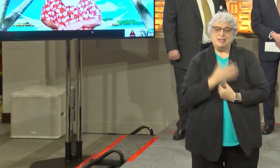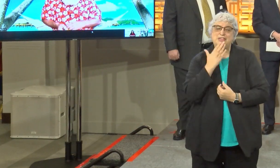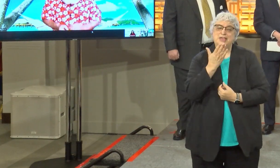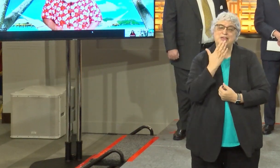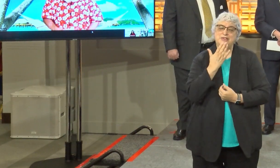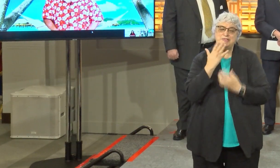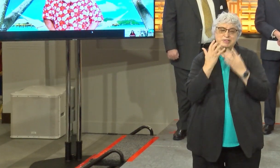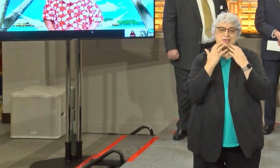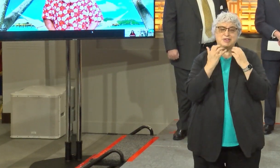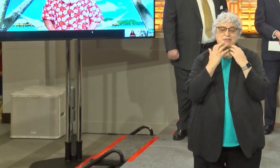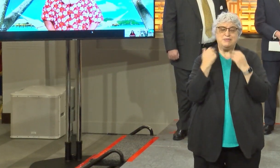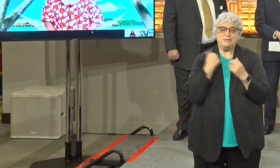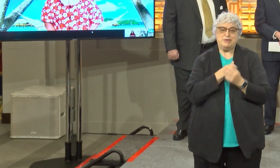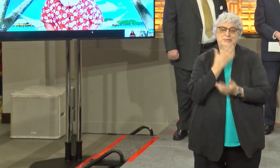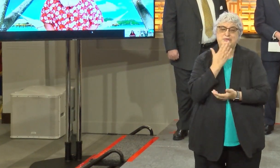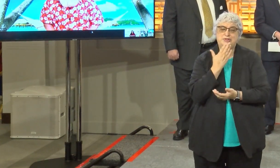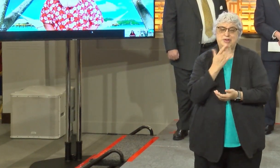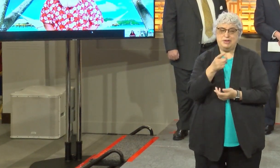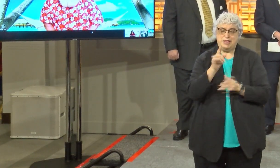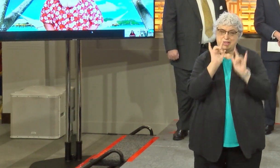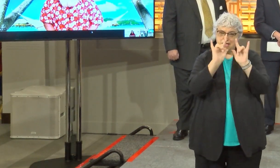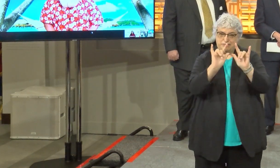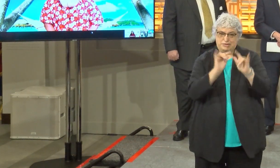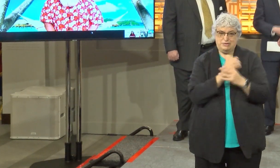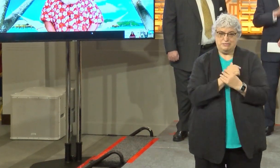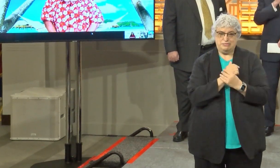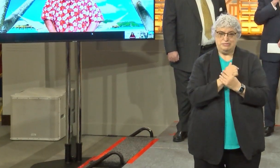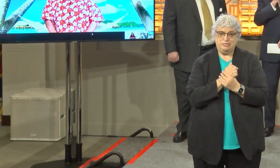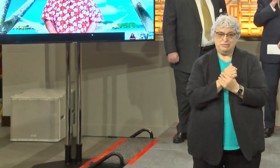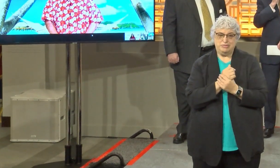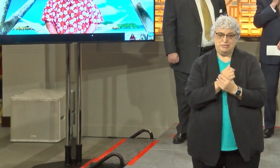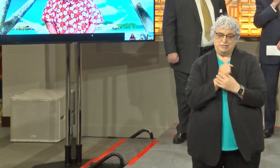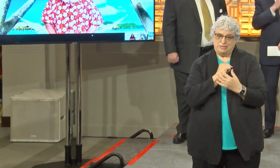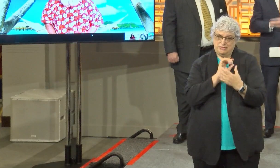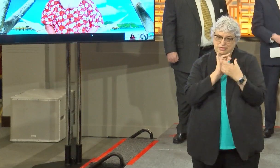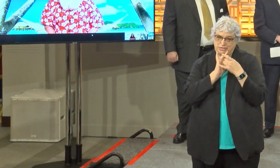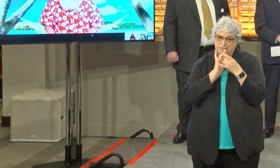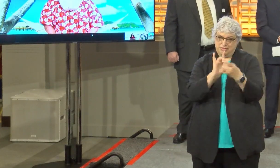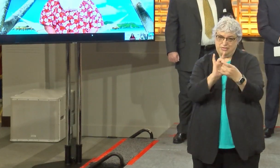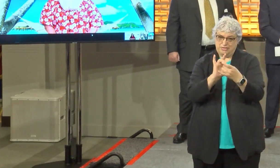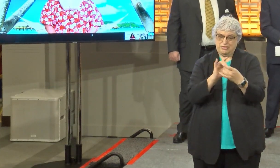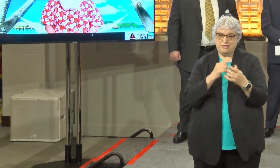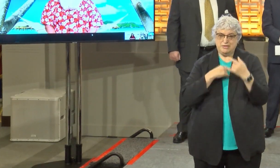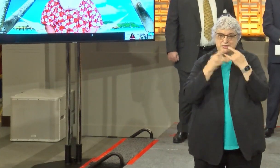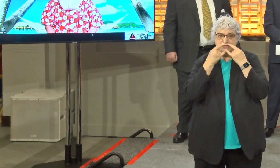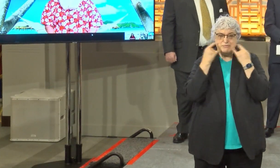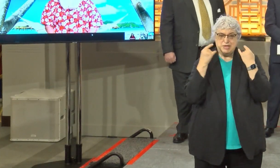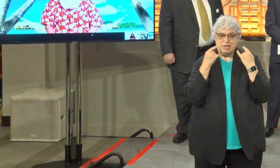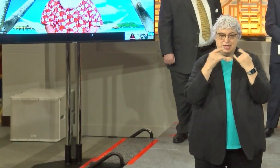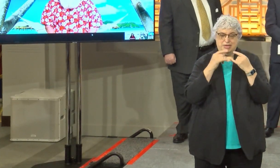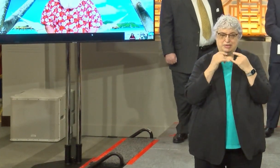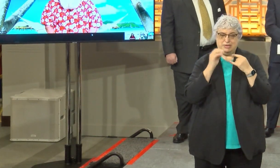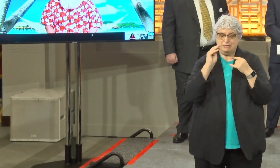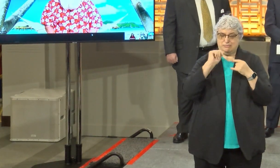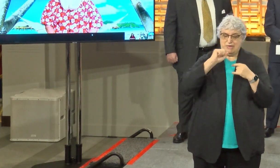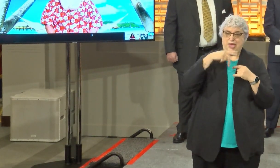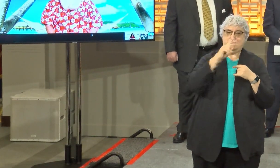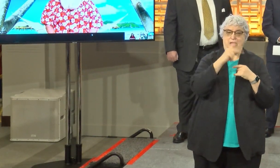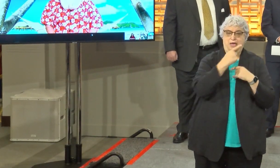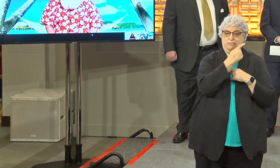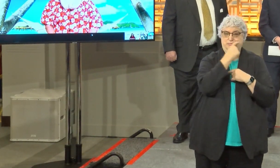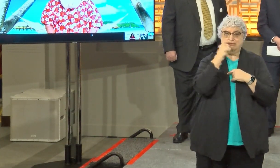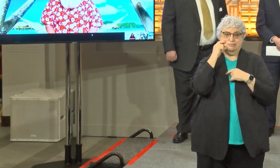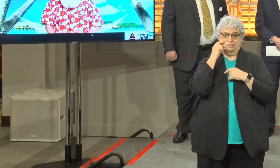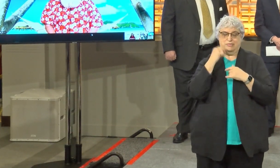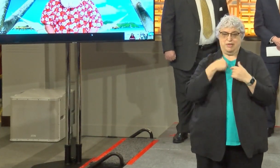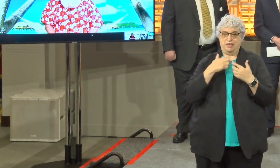Thank you, Santa. We really appreciate you. We love you. I'm with you, you know. I got my own little masked up mask, Santa, so I'm with